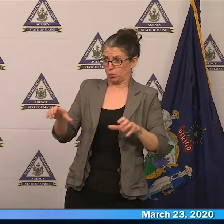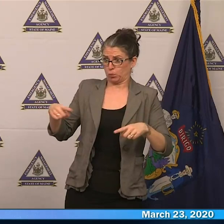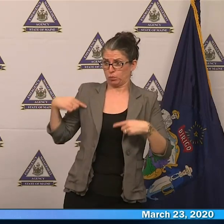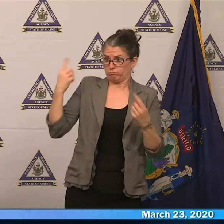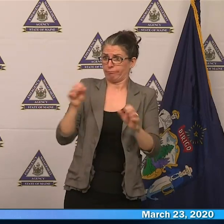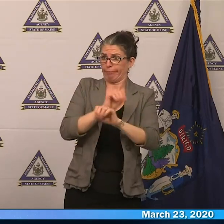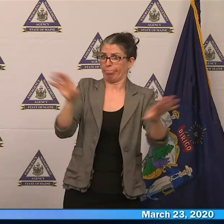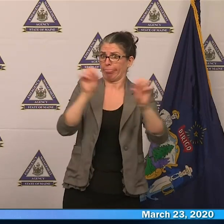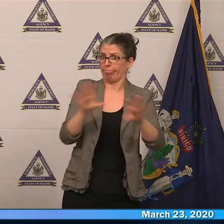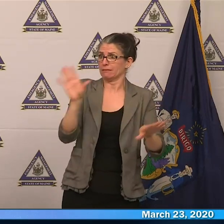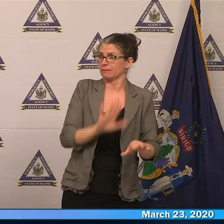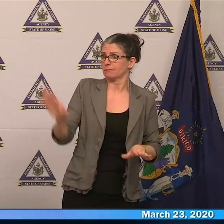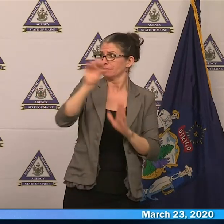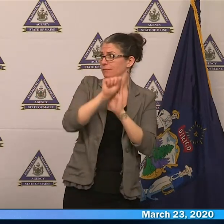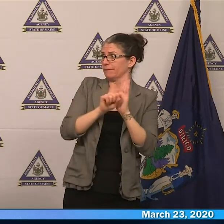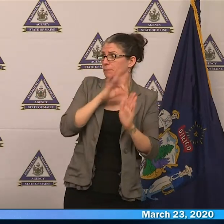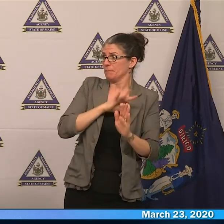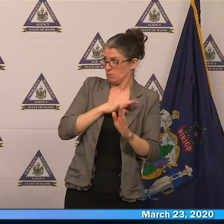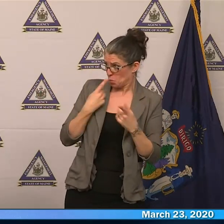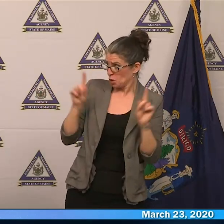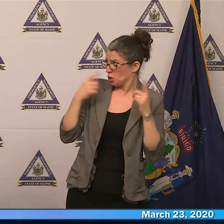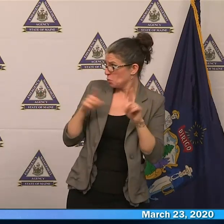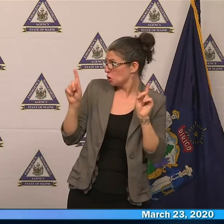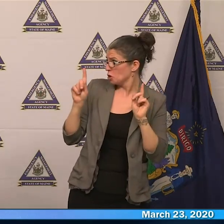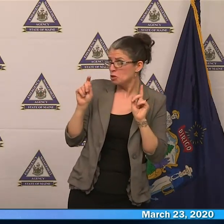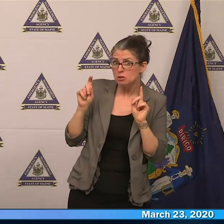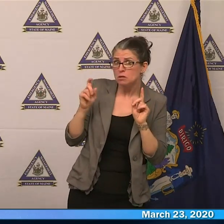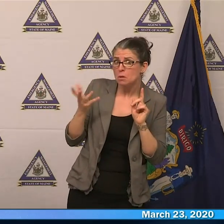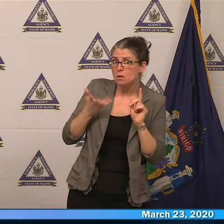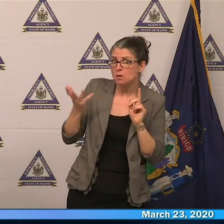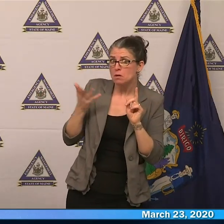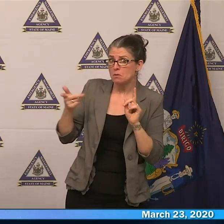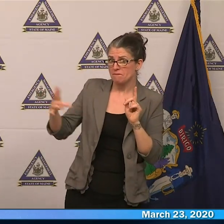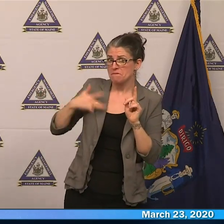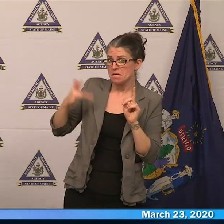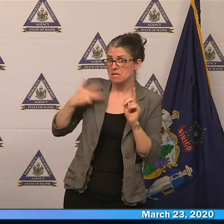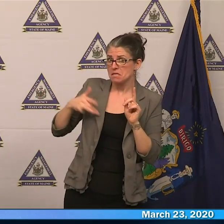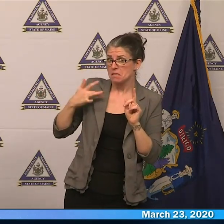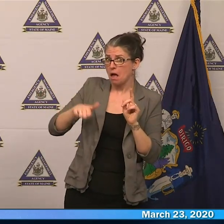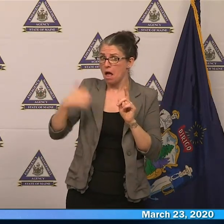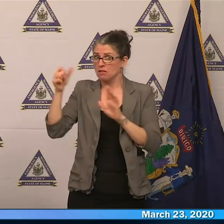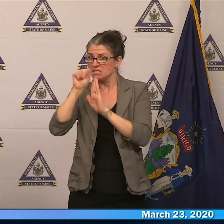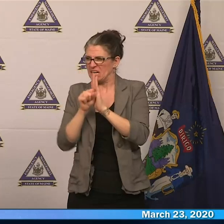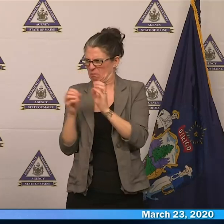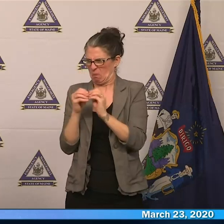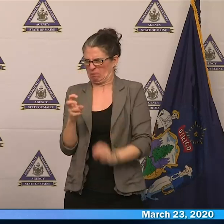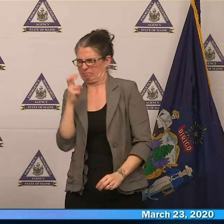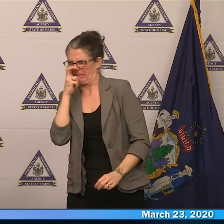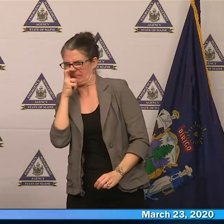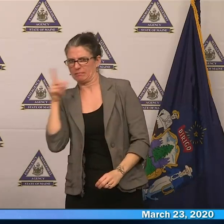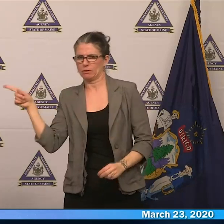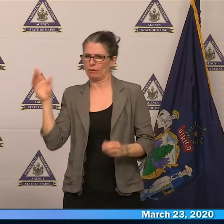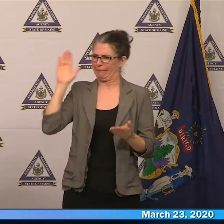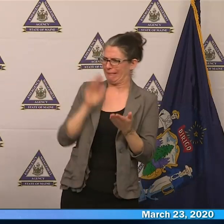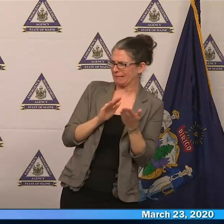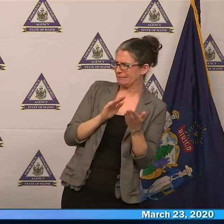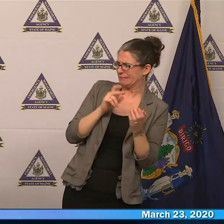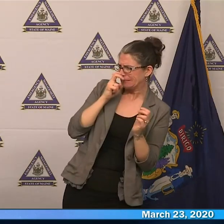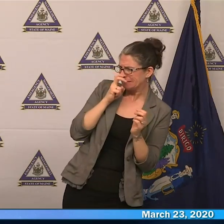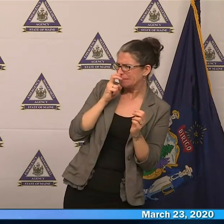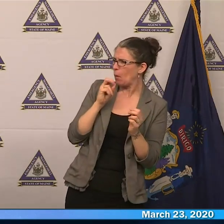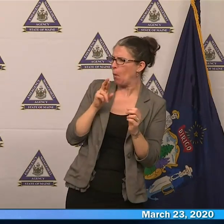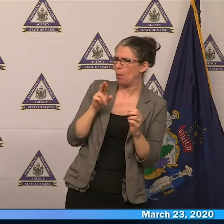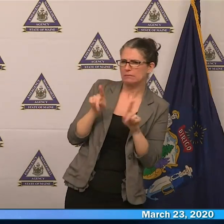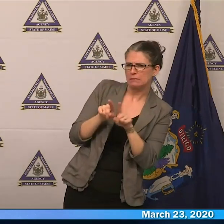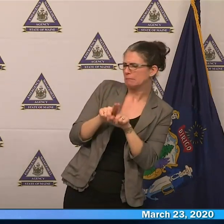working as you look at these more drastic steps that other states and cities are doing? Yep. Hey, Michael, right? Yeah. So Michael's question. Sorry, I've got to have